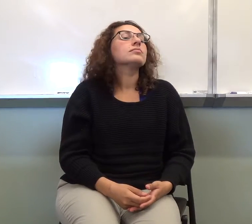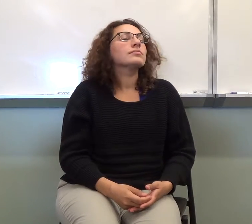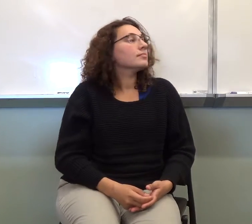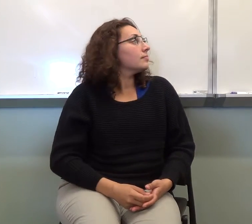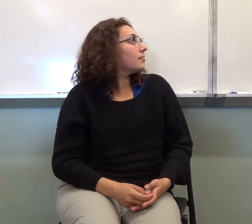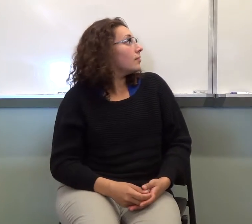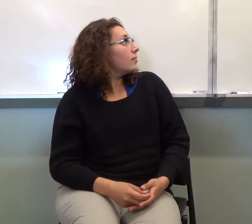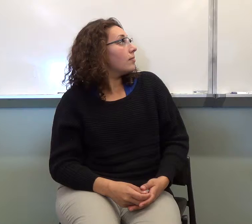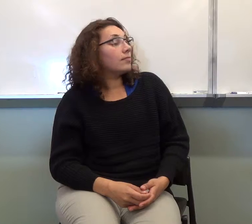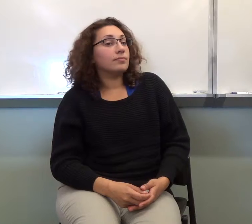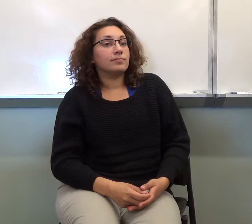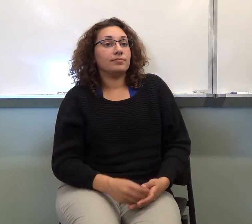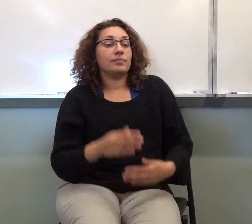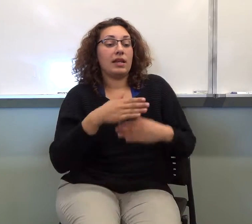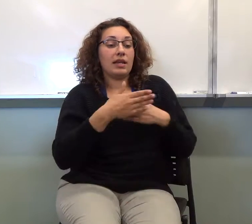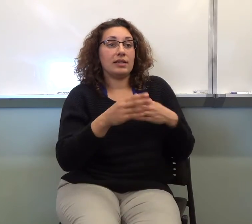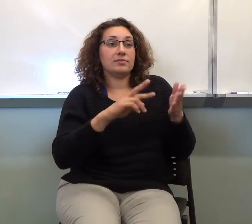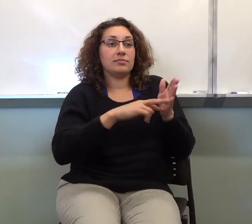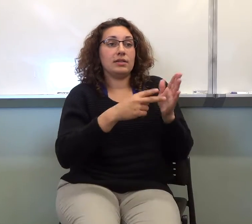The next definition is called sample space.